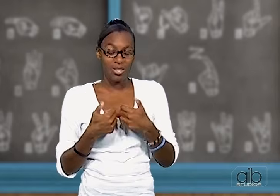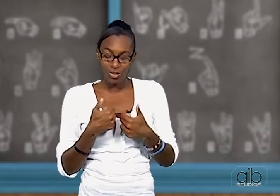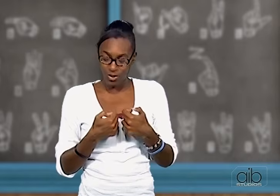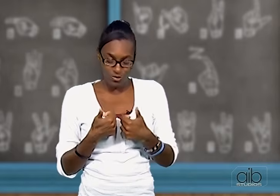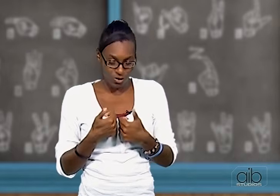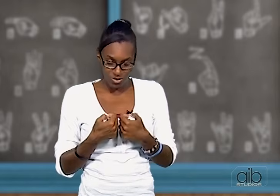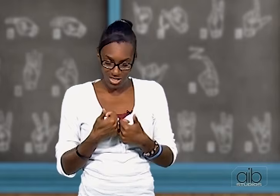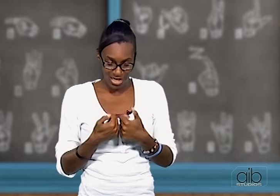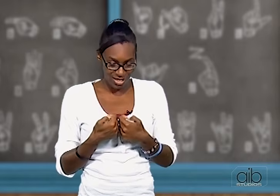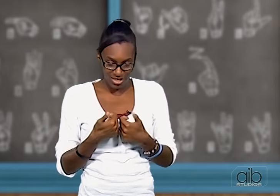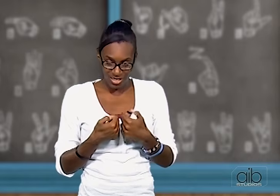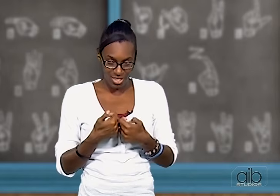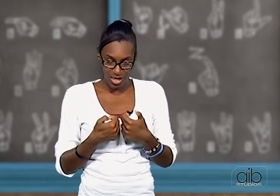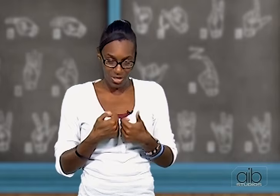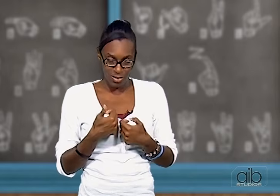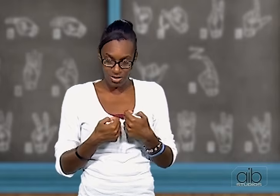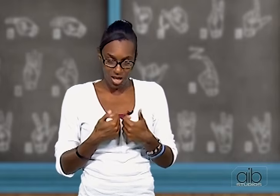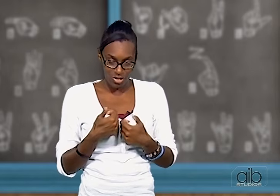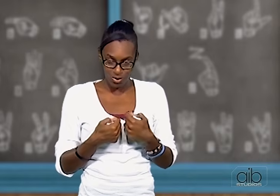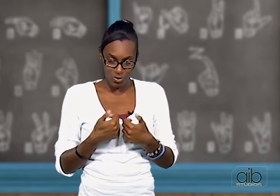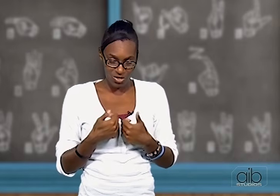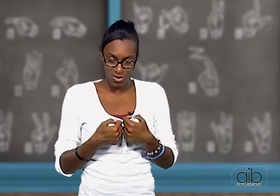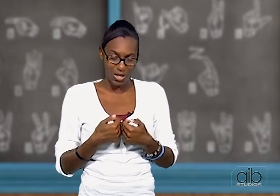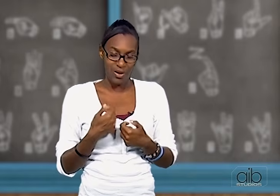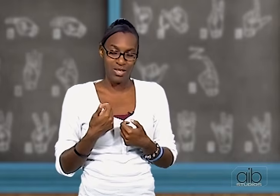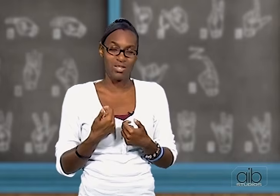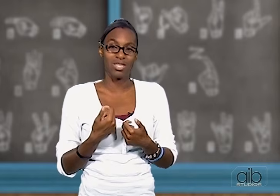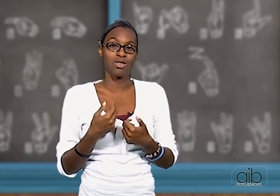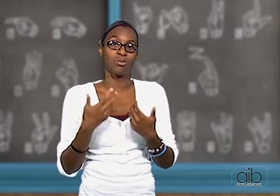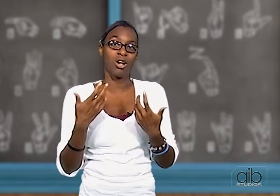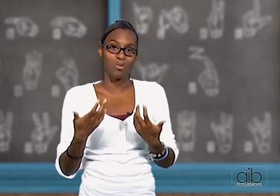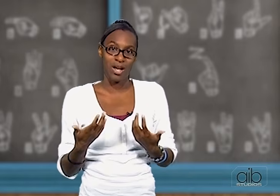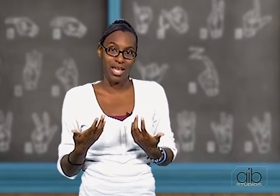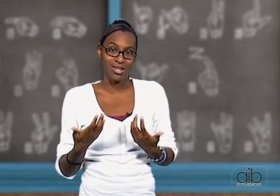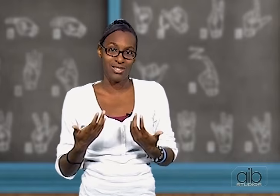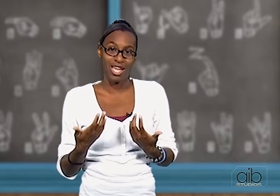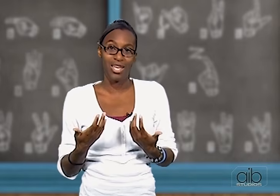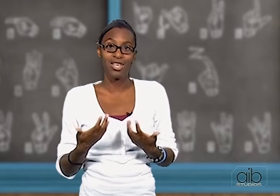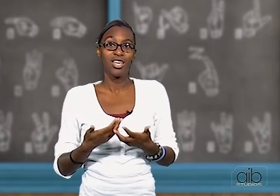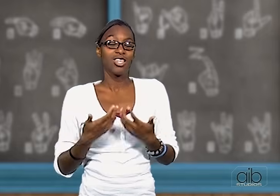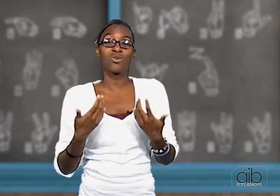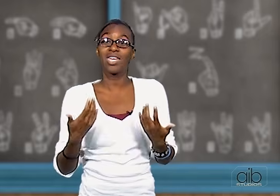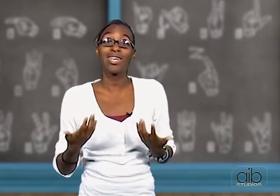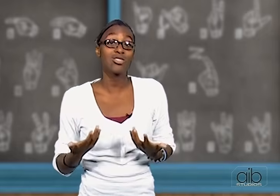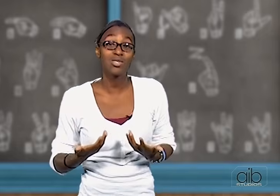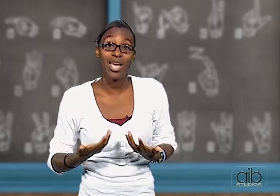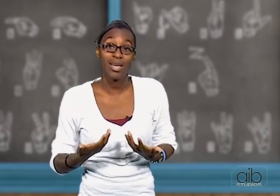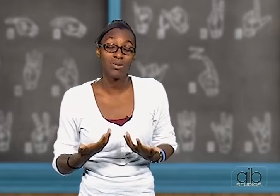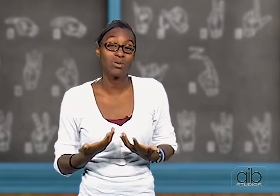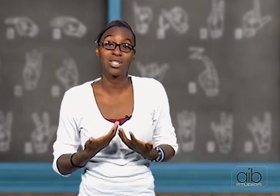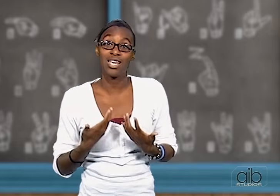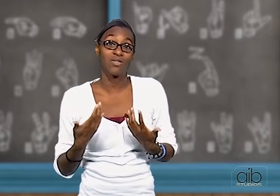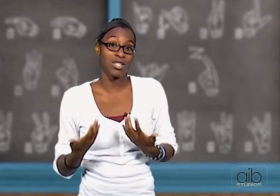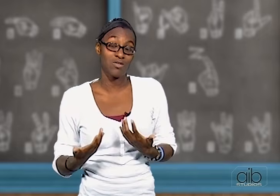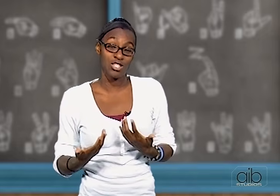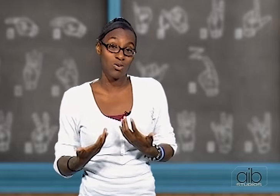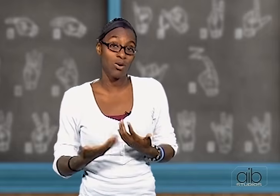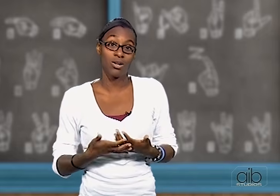on our phone just texting and be able to talk to a person without even giving them proper eye contact. You can't do that with a deaf individual or a